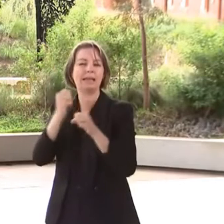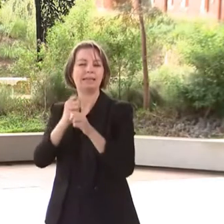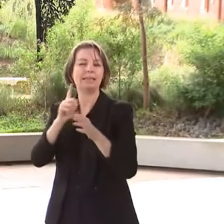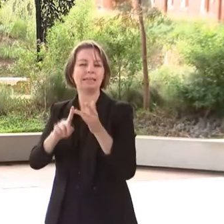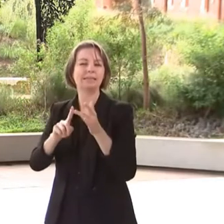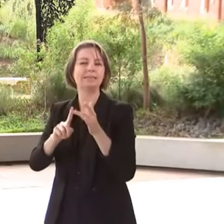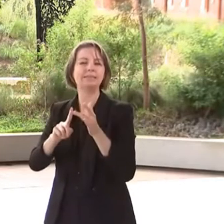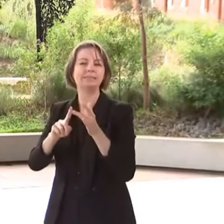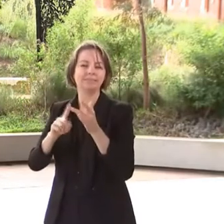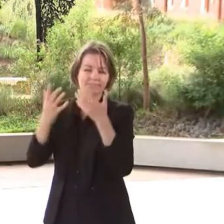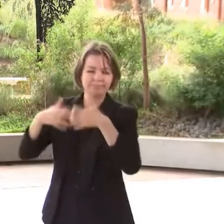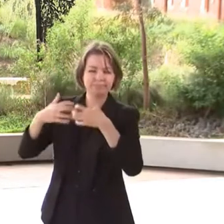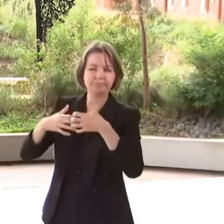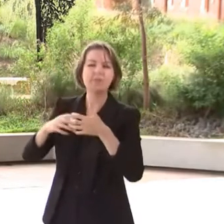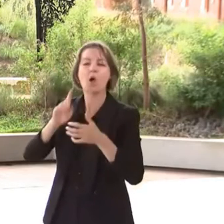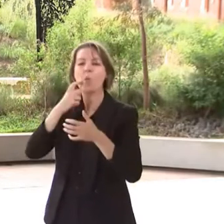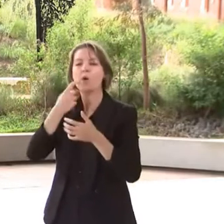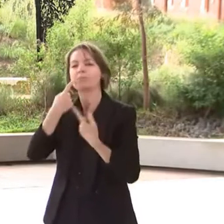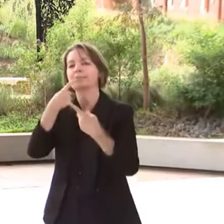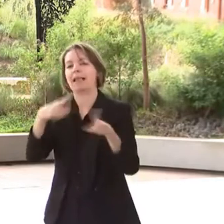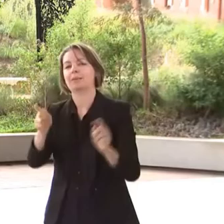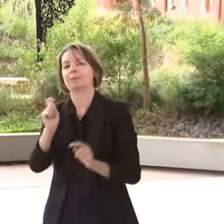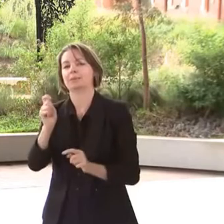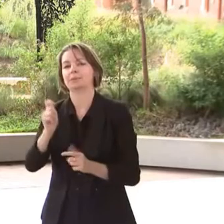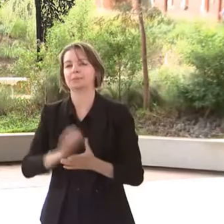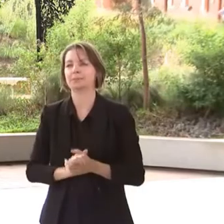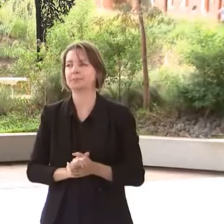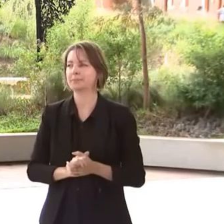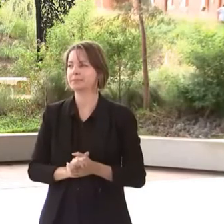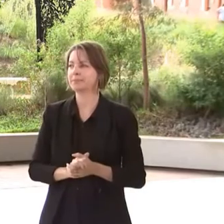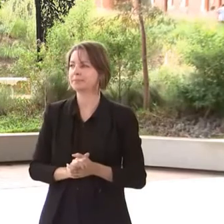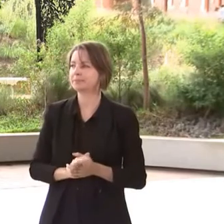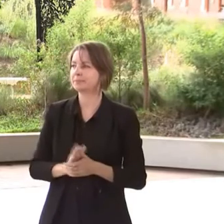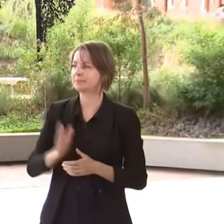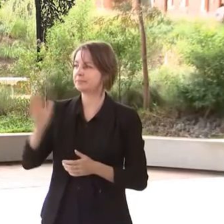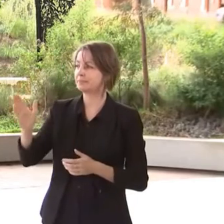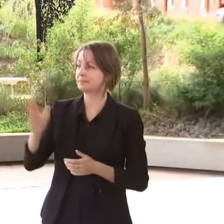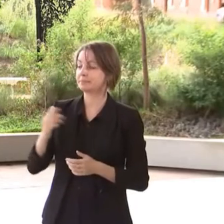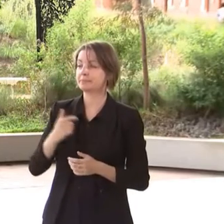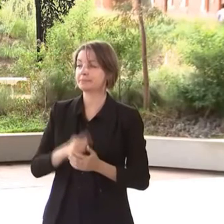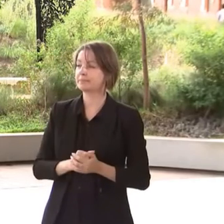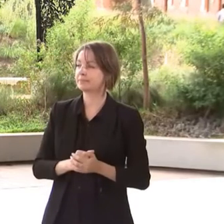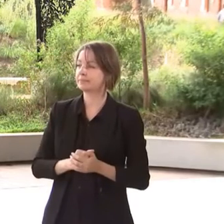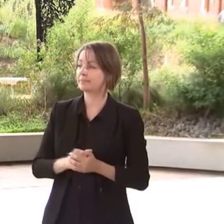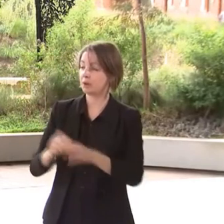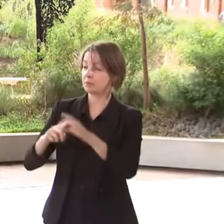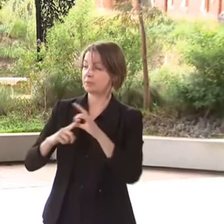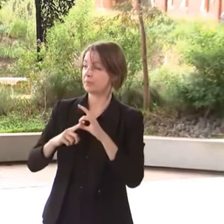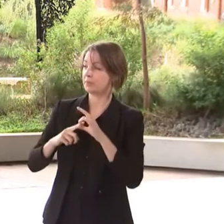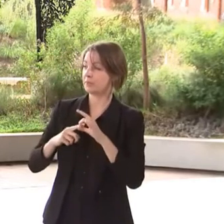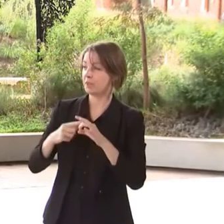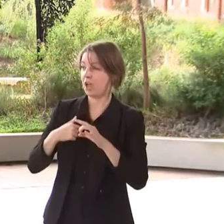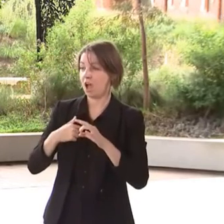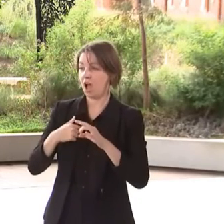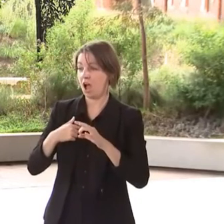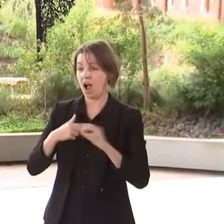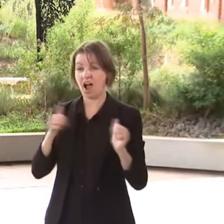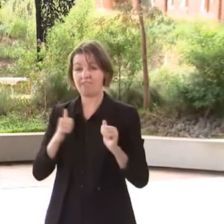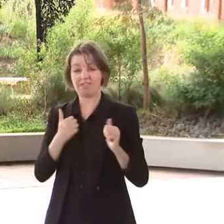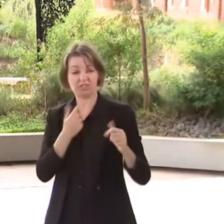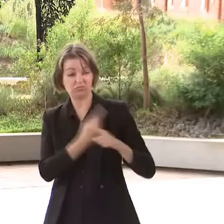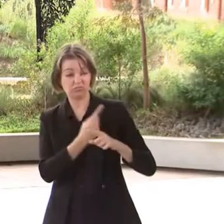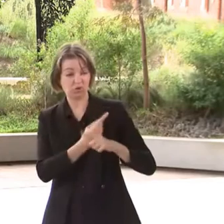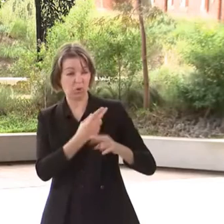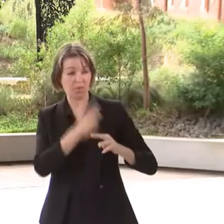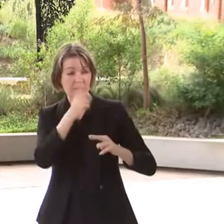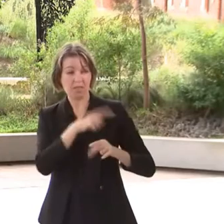announcement shortly. Yes, spoken to people who have underlying health conditions and have cancer who currently say that they feel abandoned because